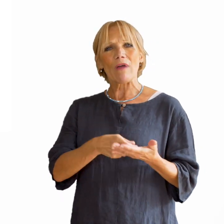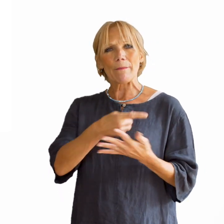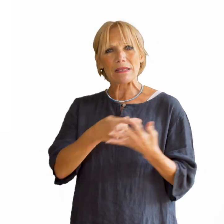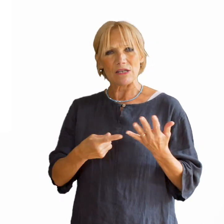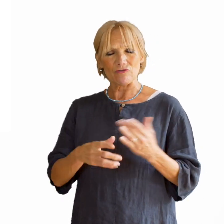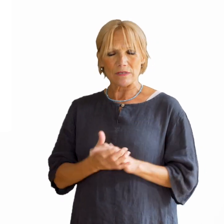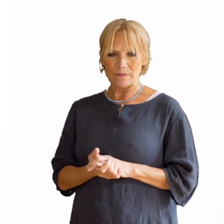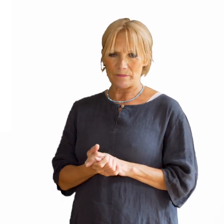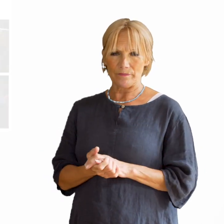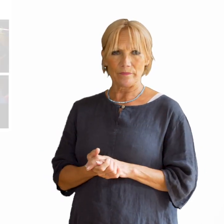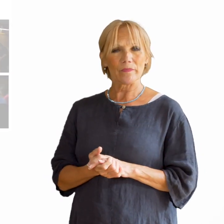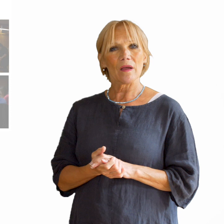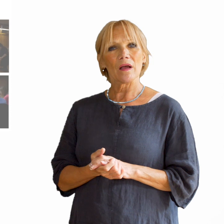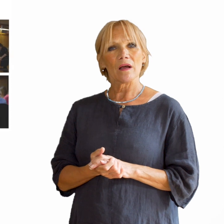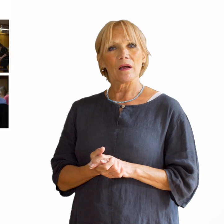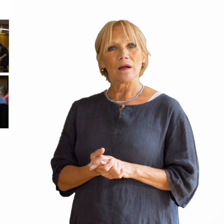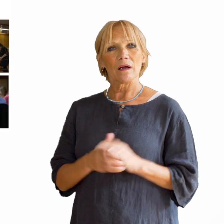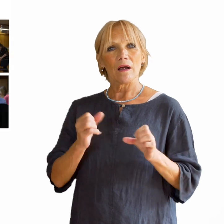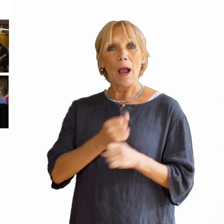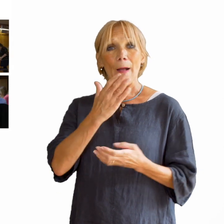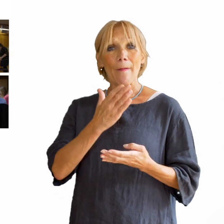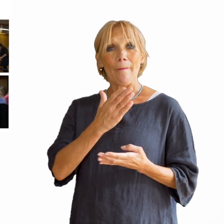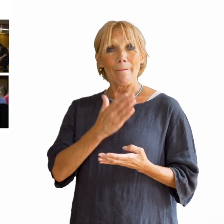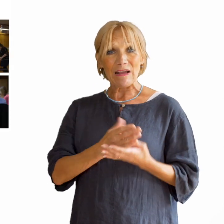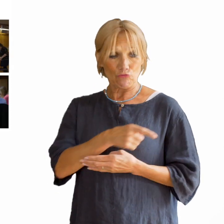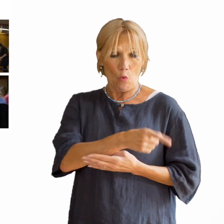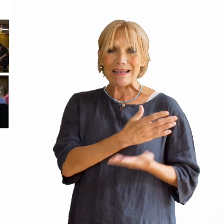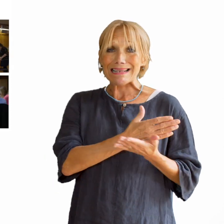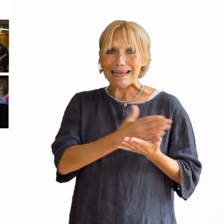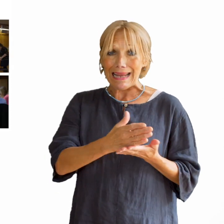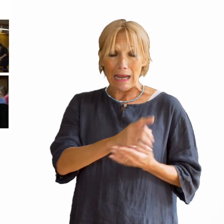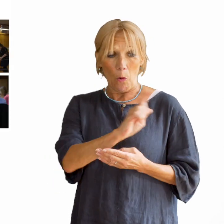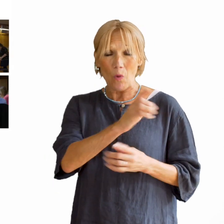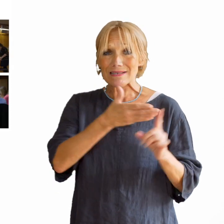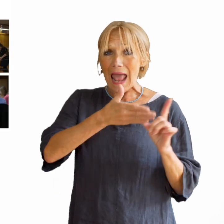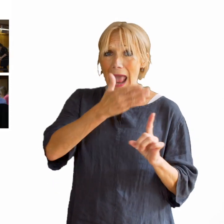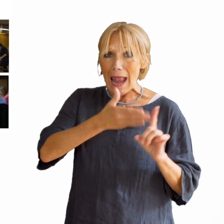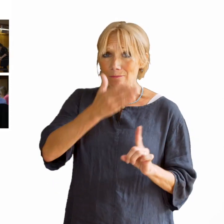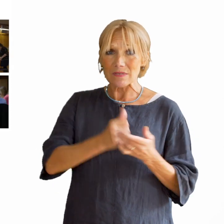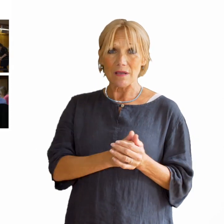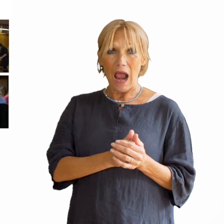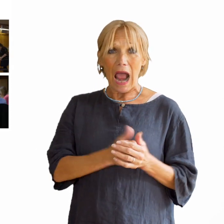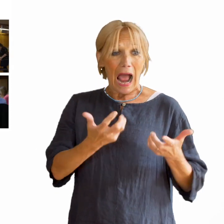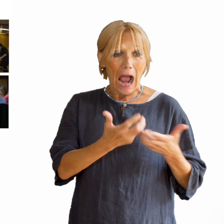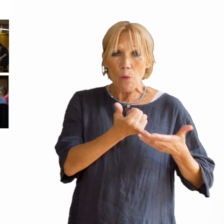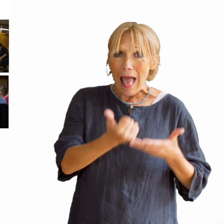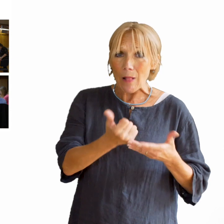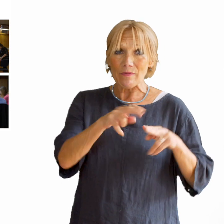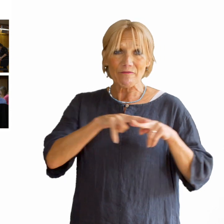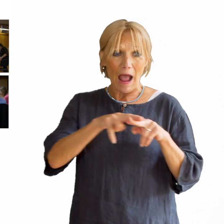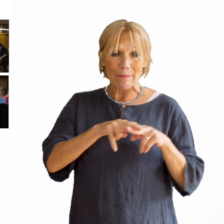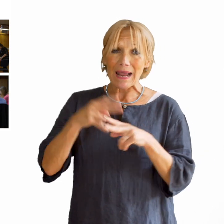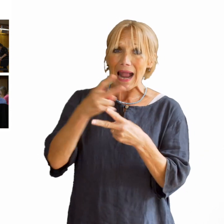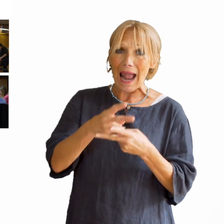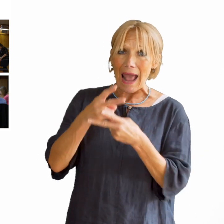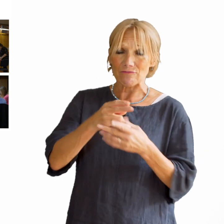We suggest meeting centres make clear what a meeting centre aims to do and what the benefits to family carers might be, beyond respite,